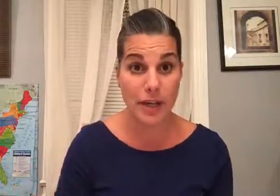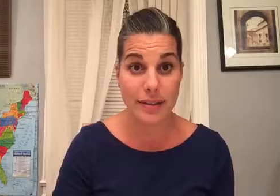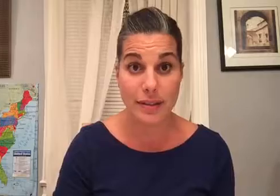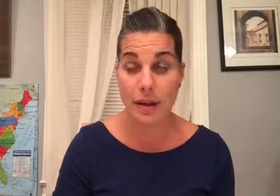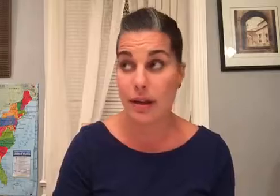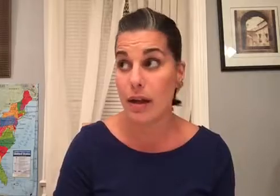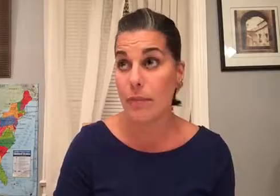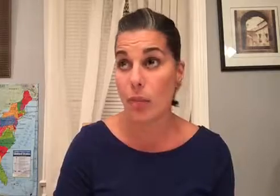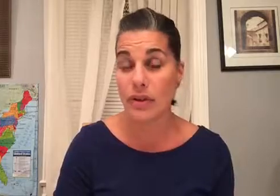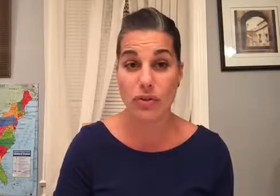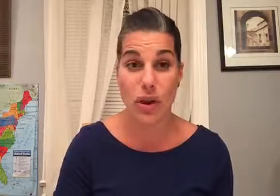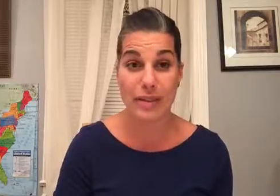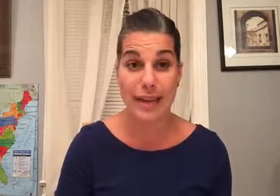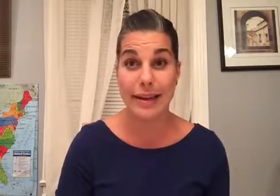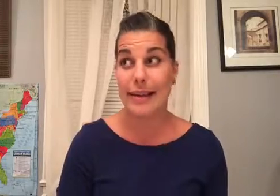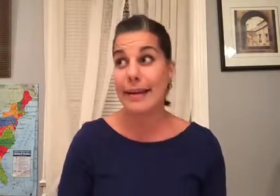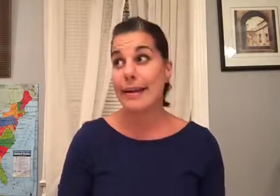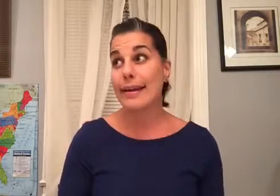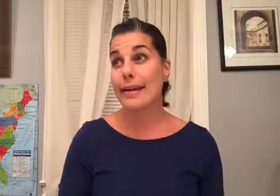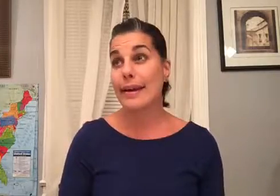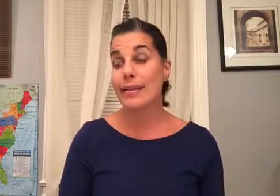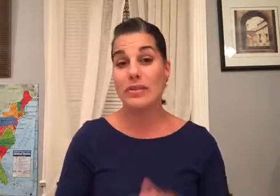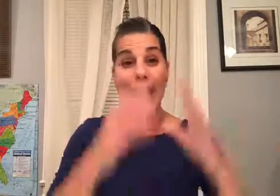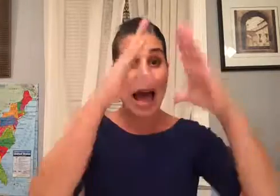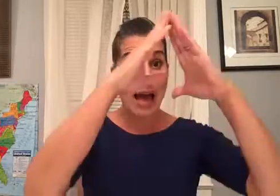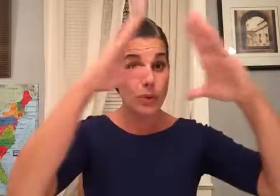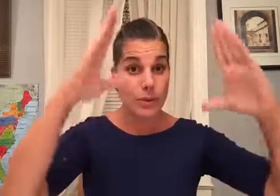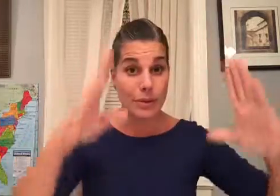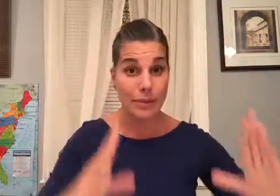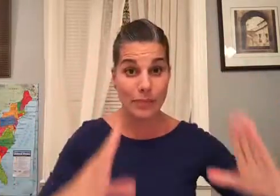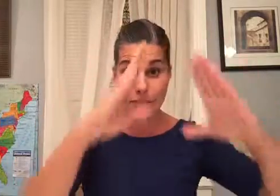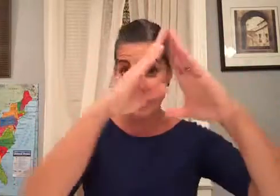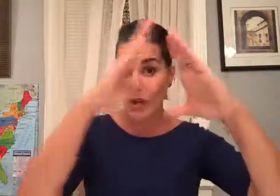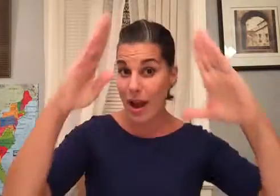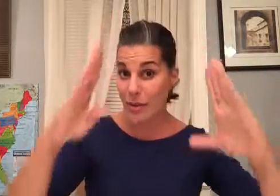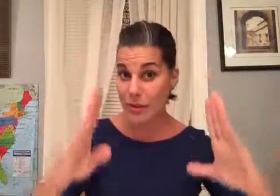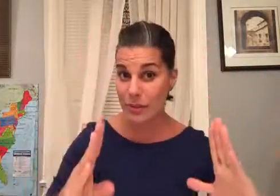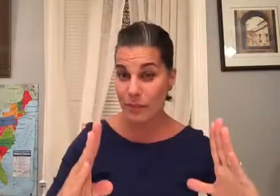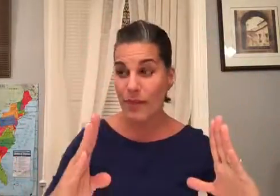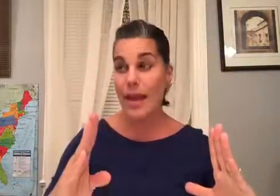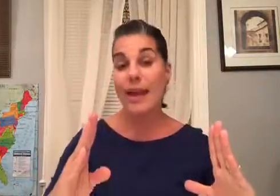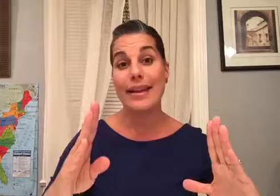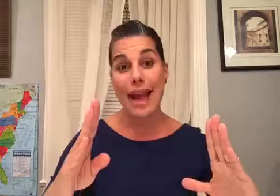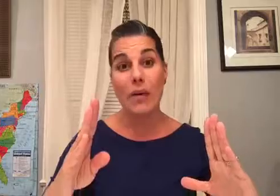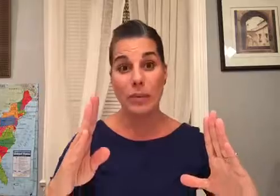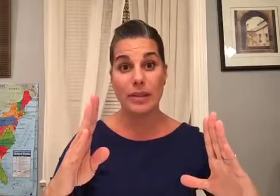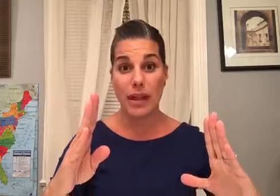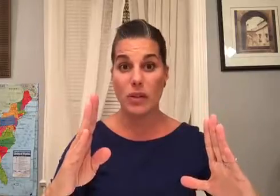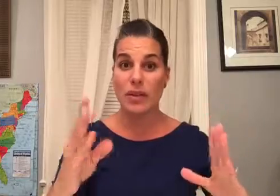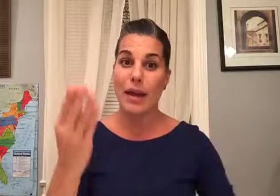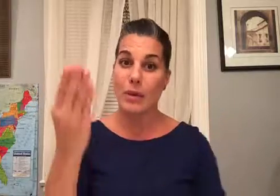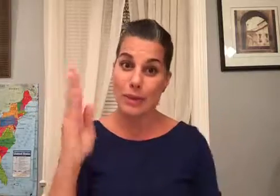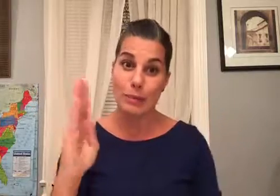get point across. Like there's a house, sign for house, and now I'm going to tell you that the house is